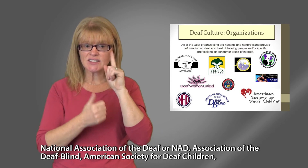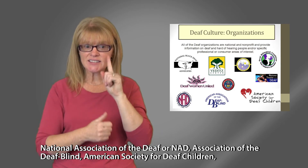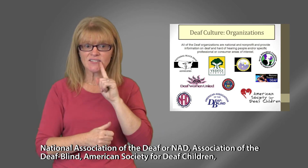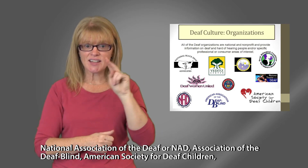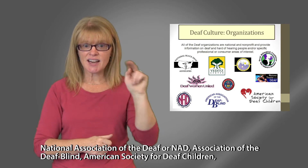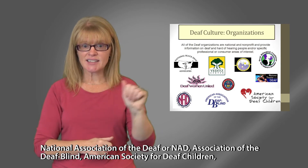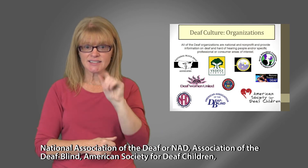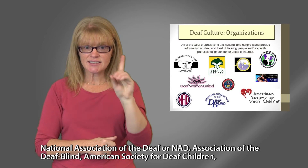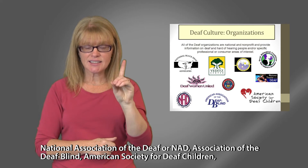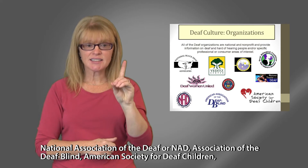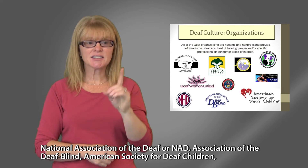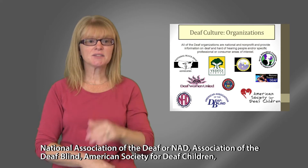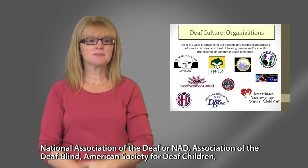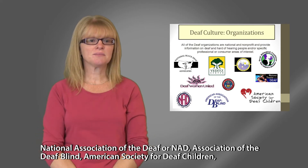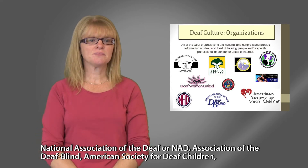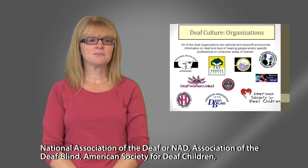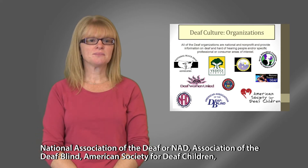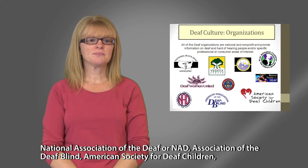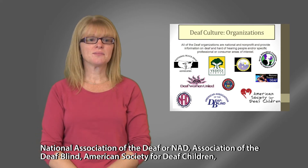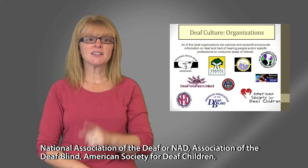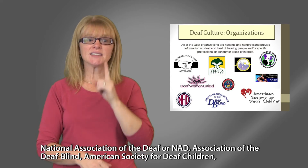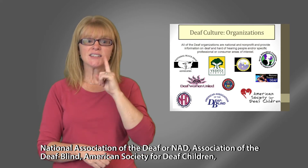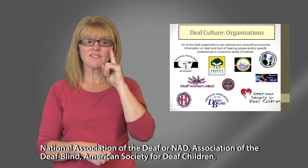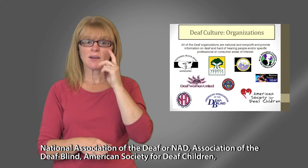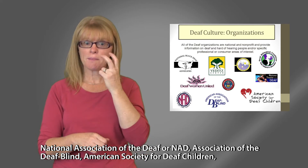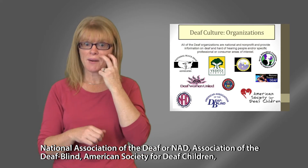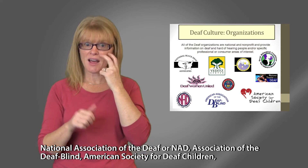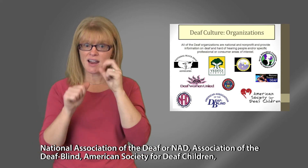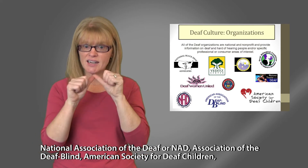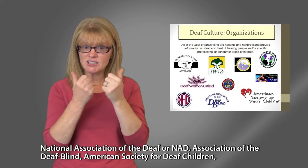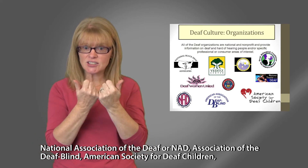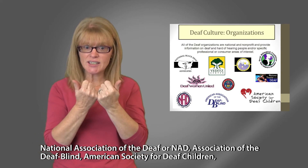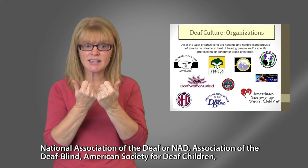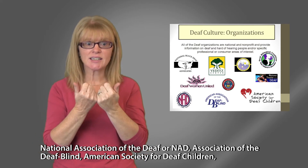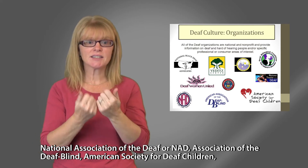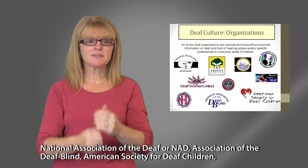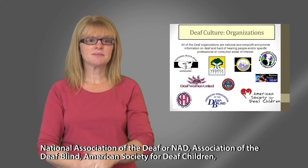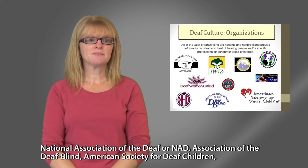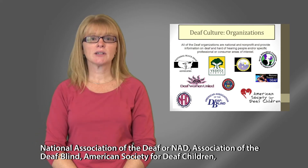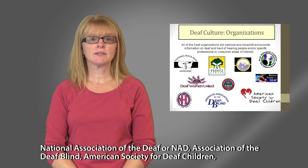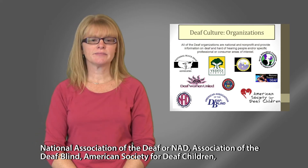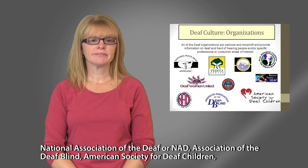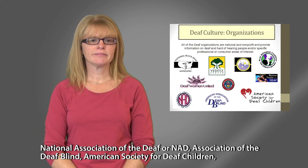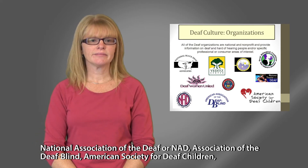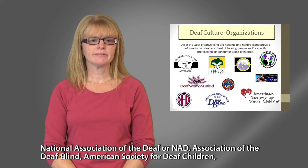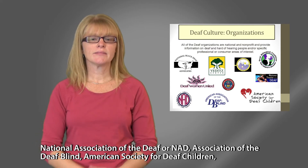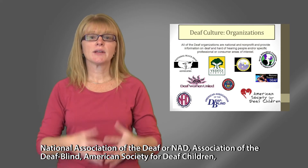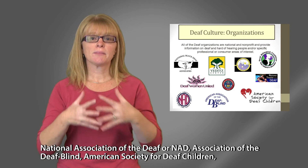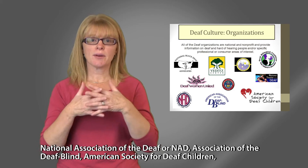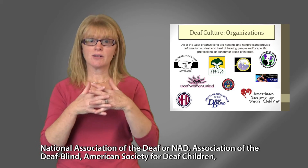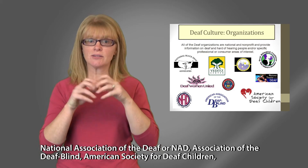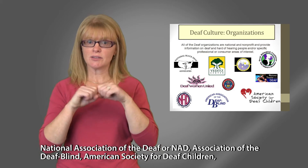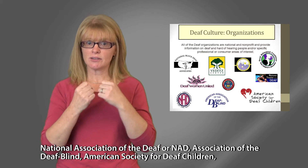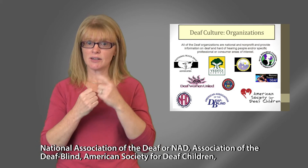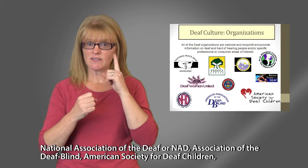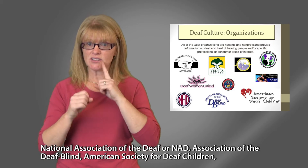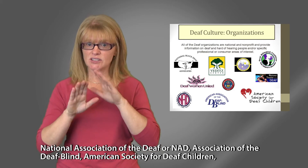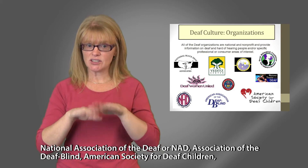National Association of the Deaf or NAD, Association of the Deaf Blind, American